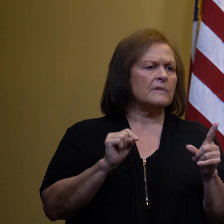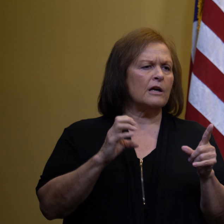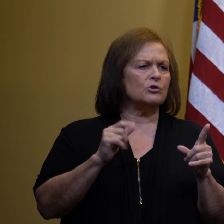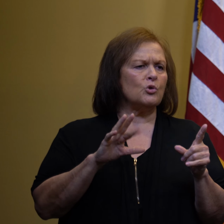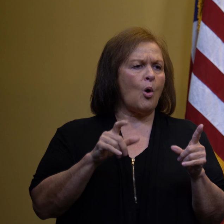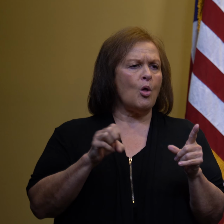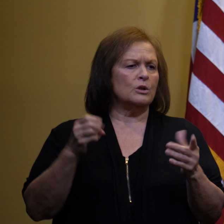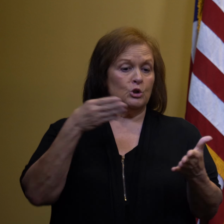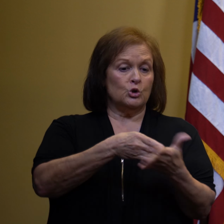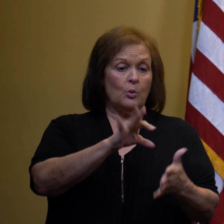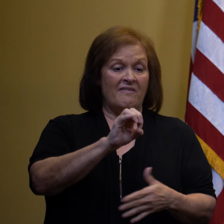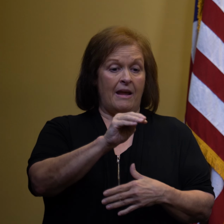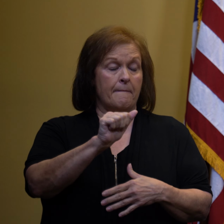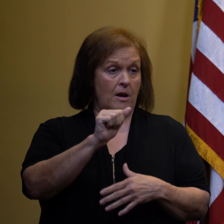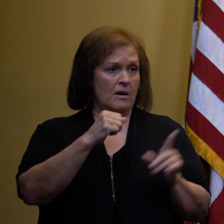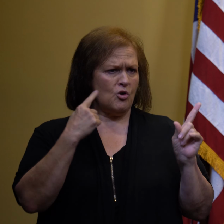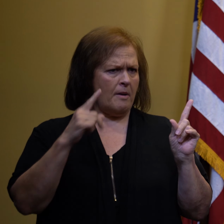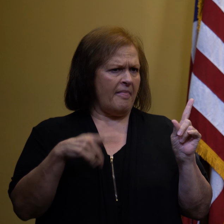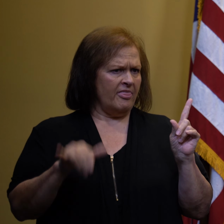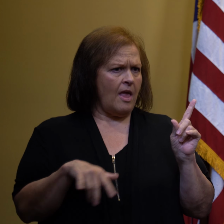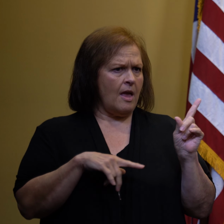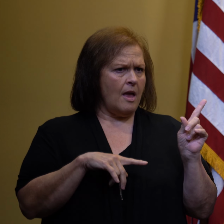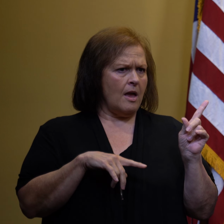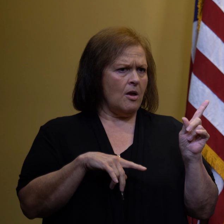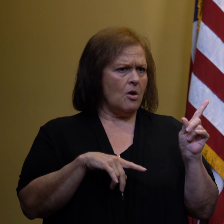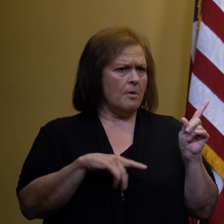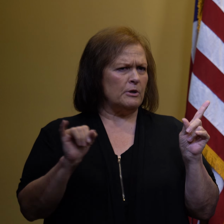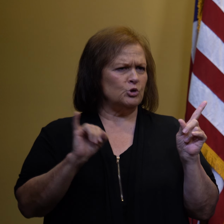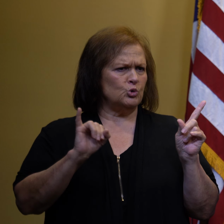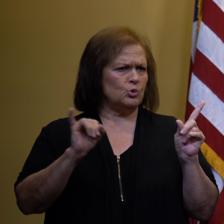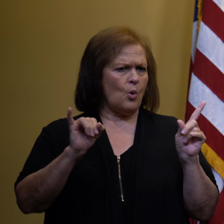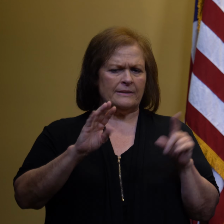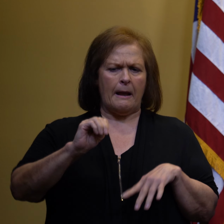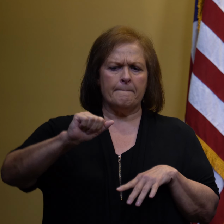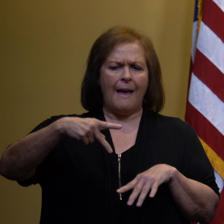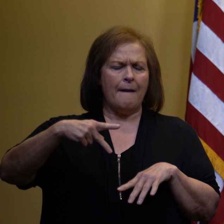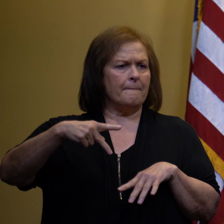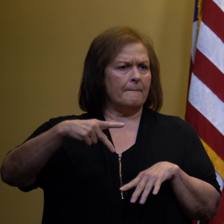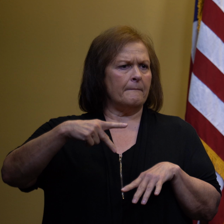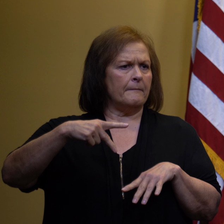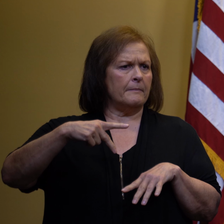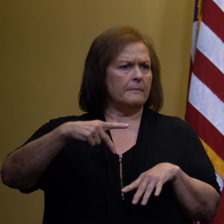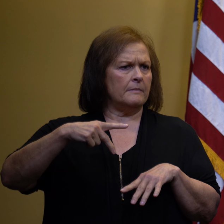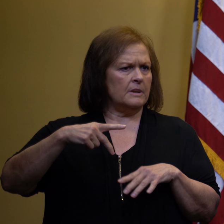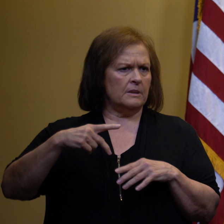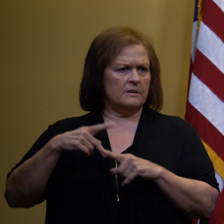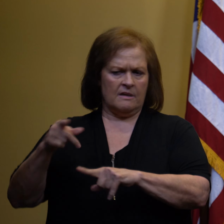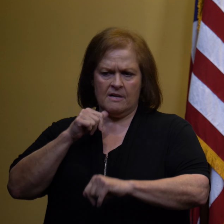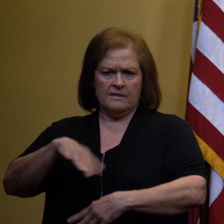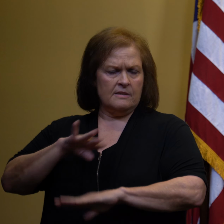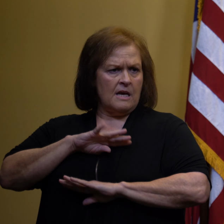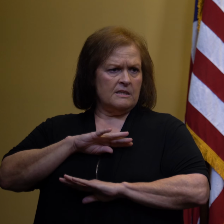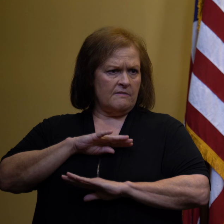Parish is suing FEMA. I'm sure you heard about the insurance maps that are kind of not in their favor,